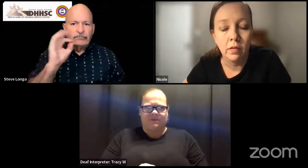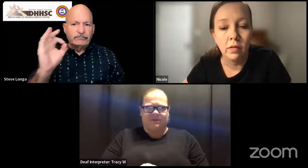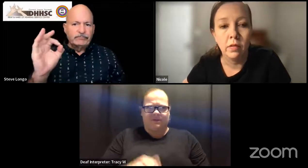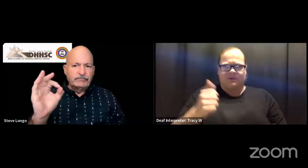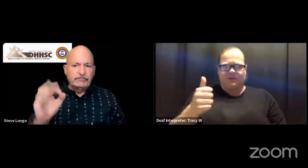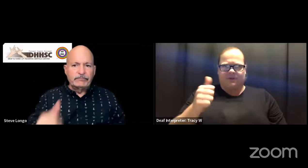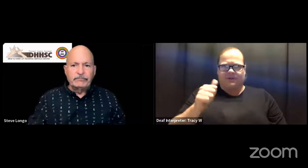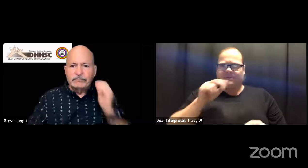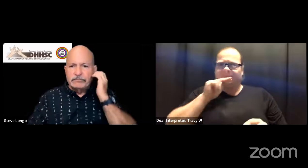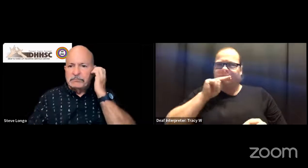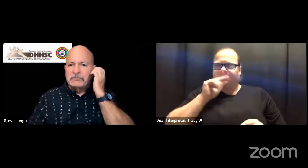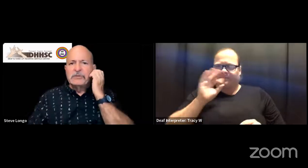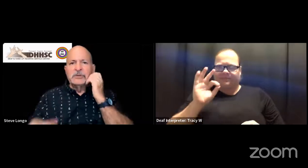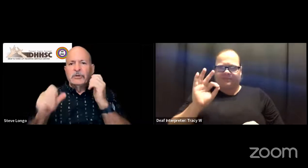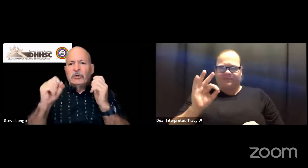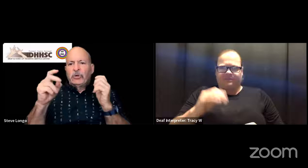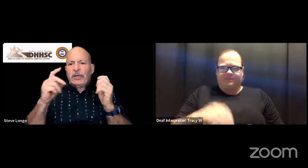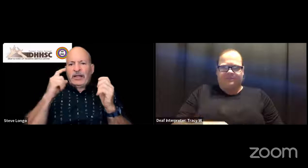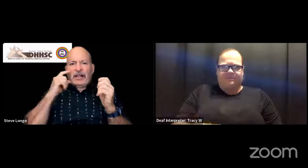Okay.